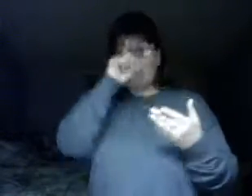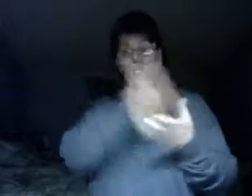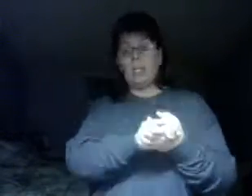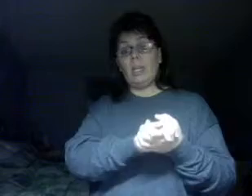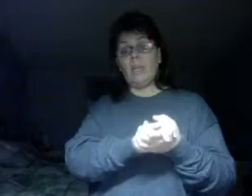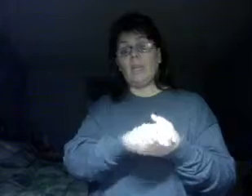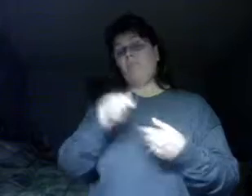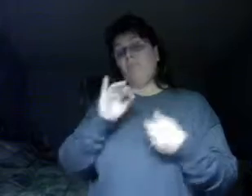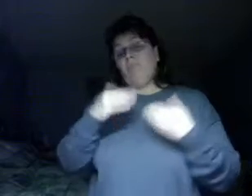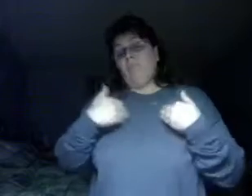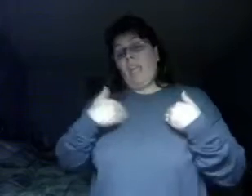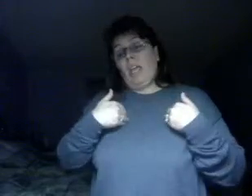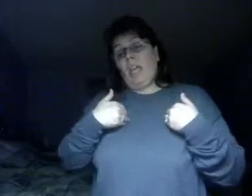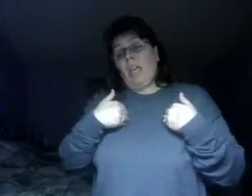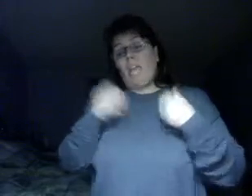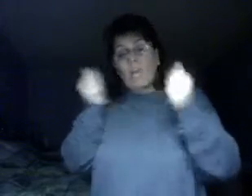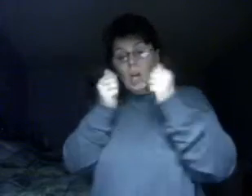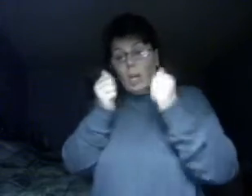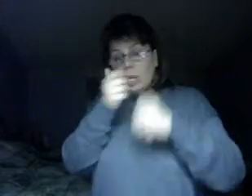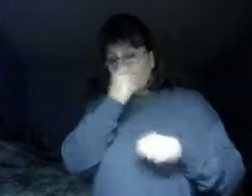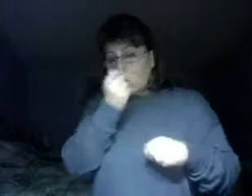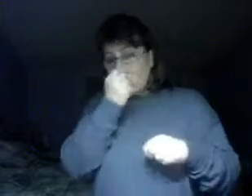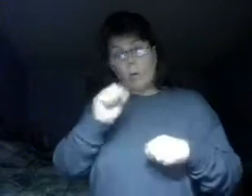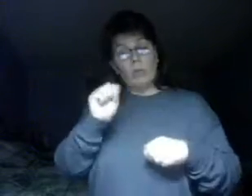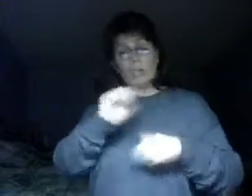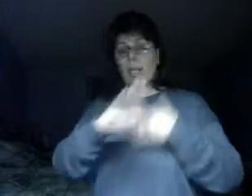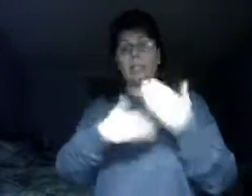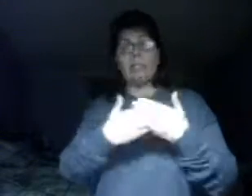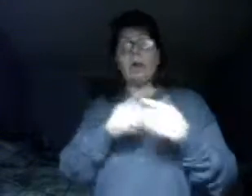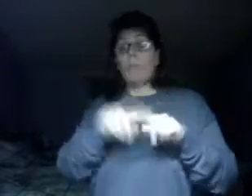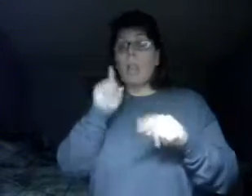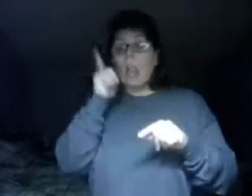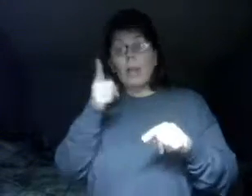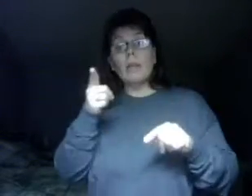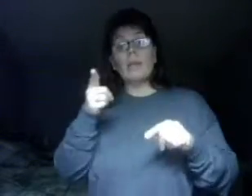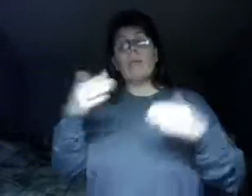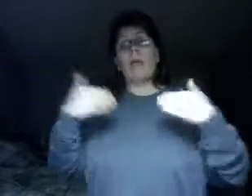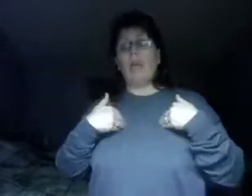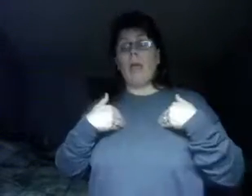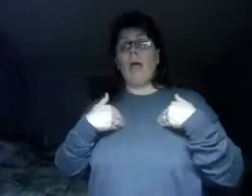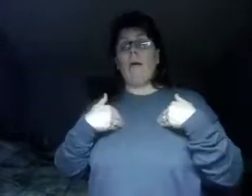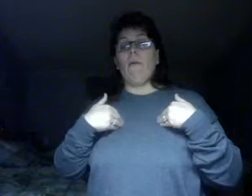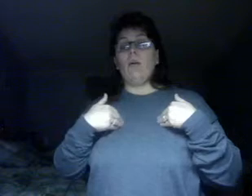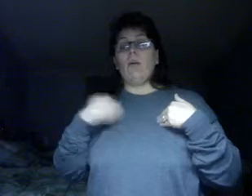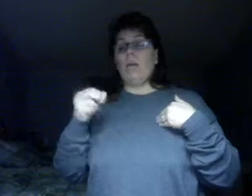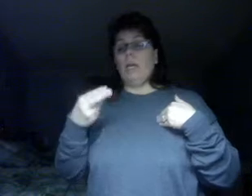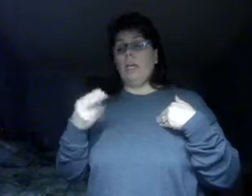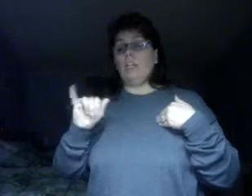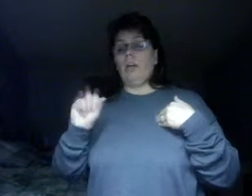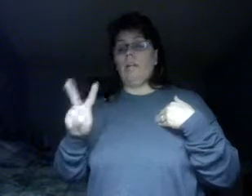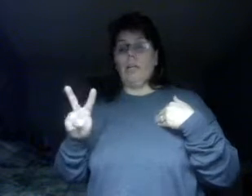to note these are what the symptoms may be like. So if a person doesn't or gets a cold, that doesn't mean that they have HIV infection.